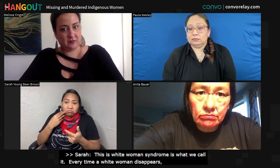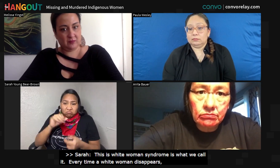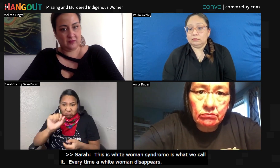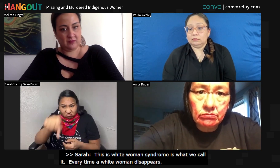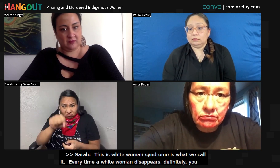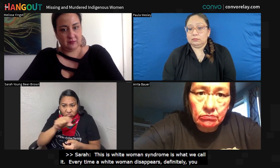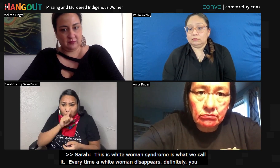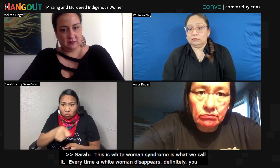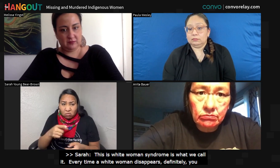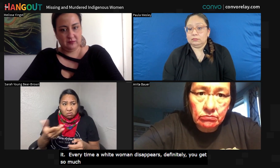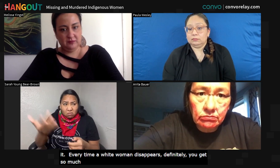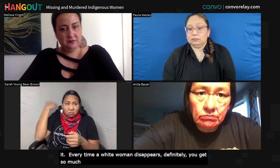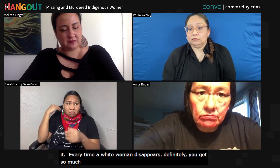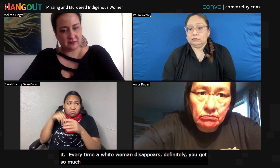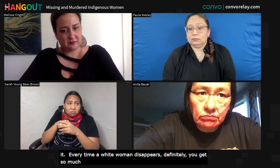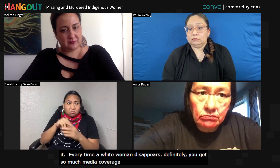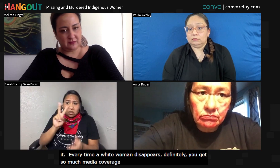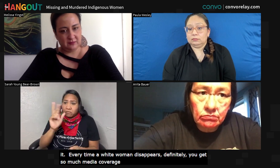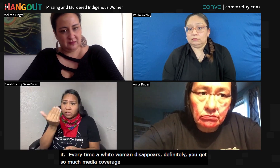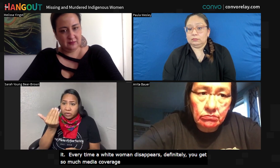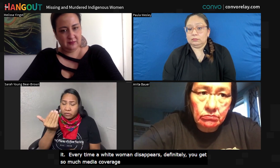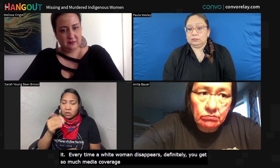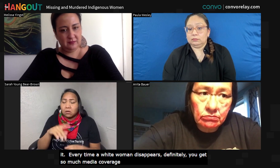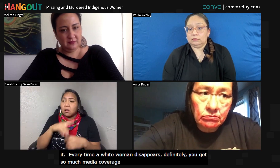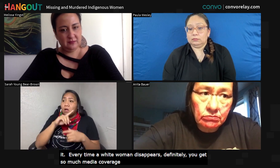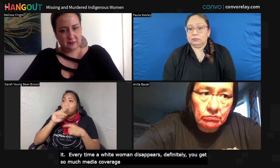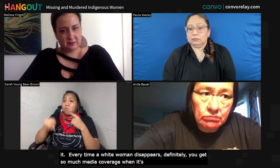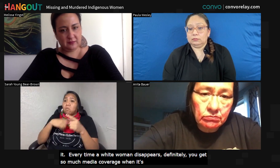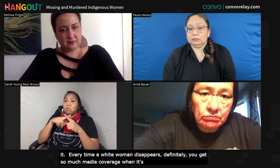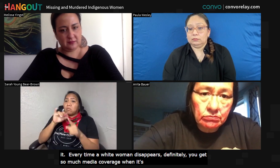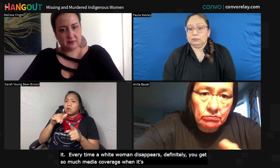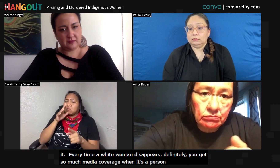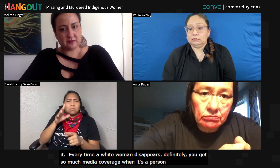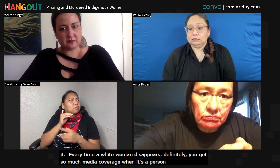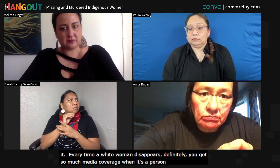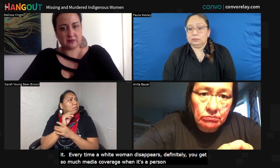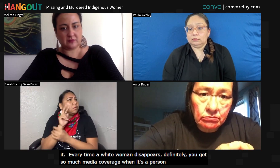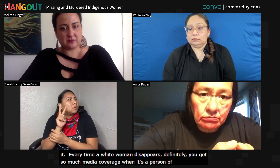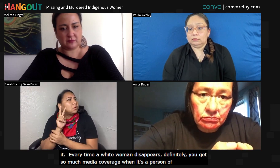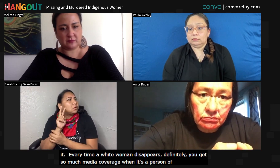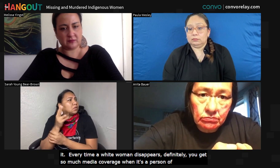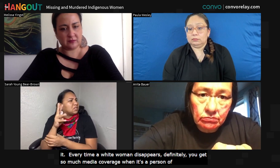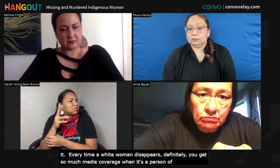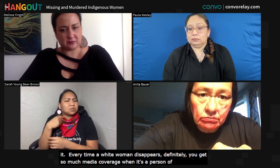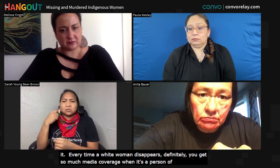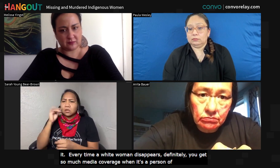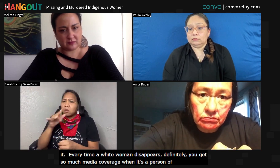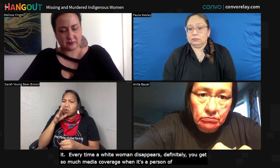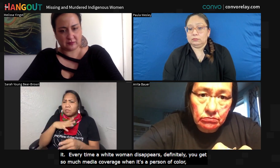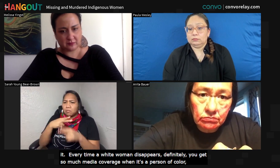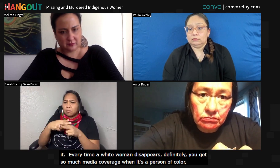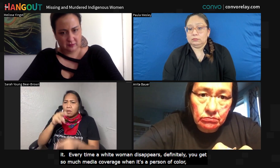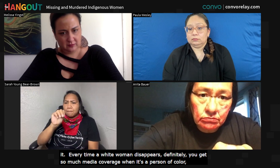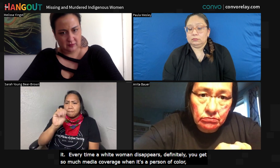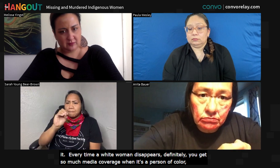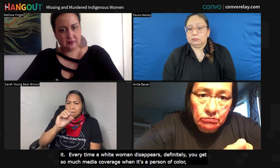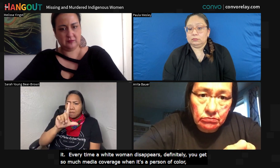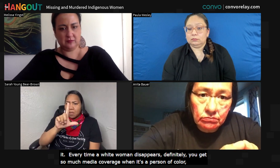color or a BIPOC individual. Like in 2015, when was it 2016, maybe, there was a woman